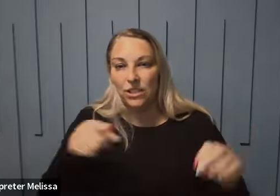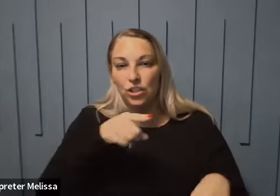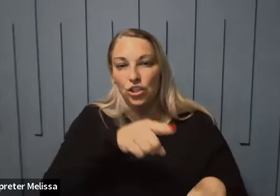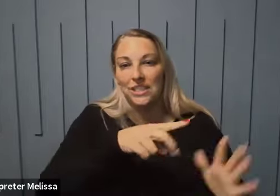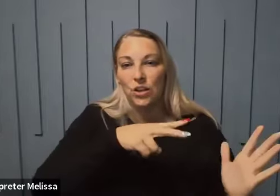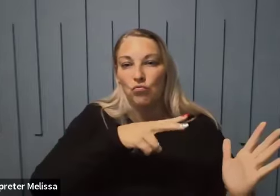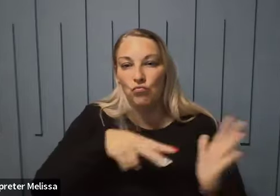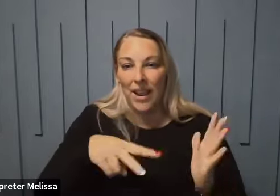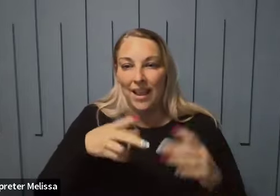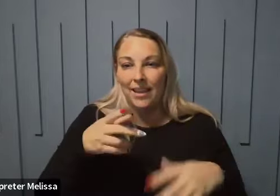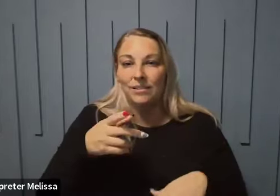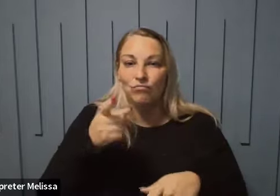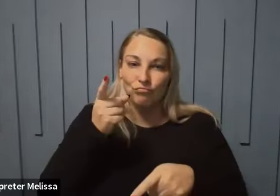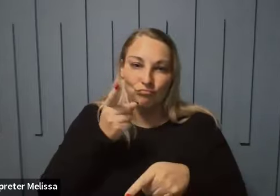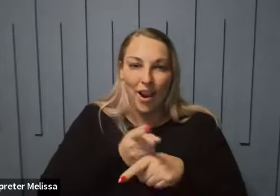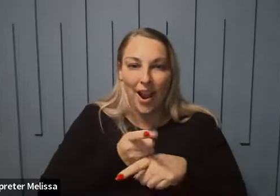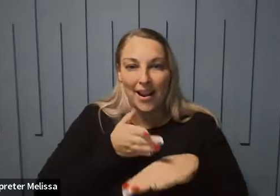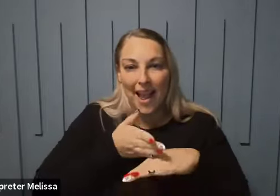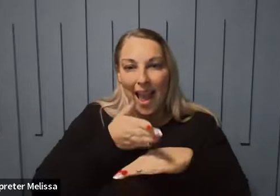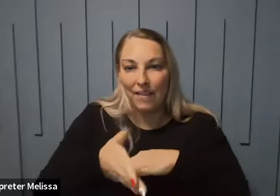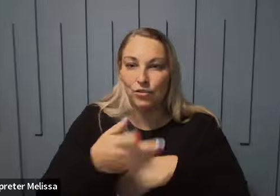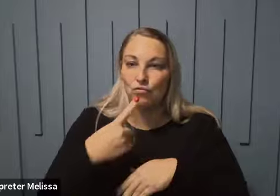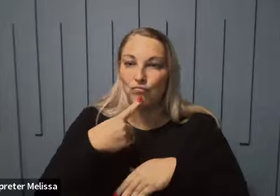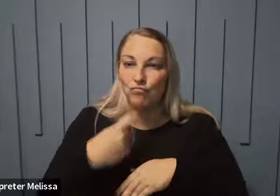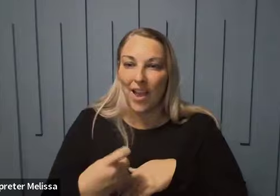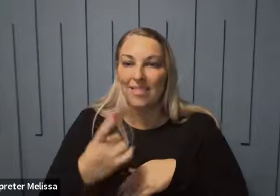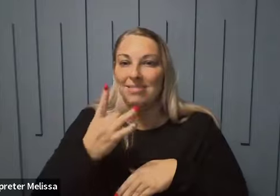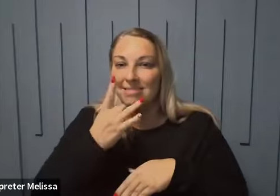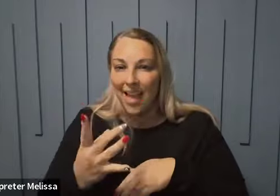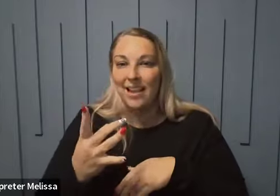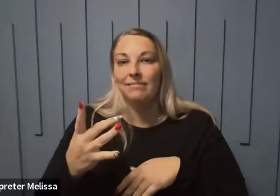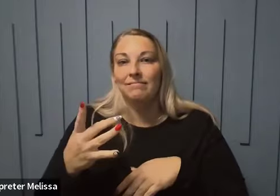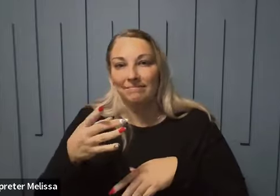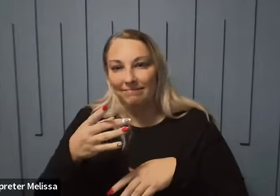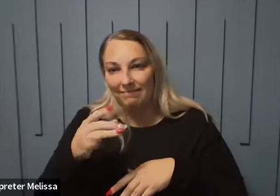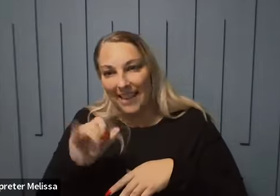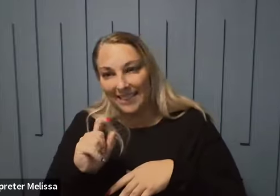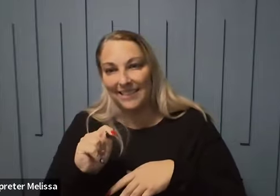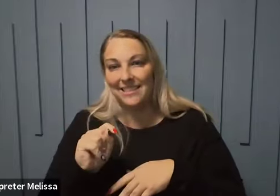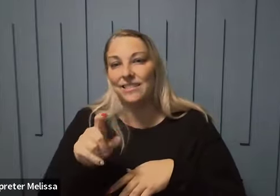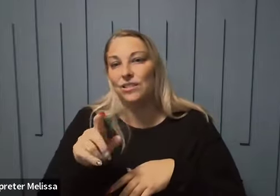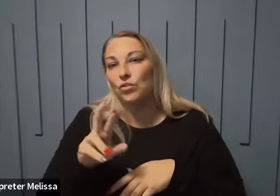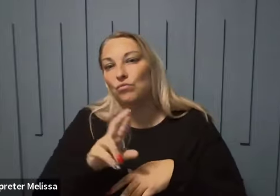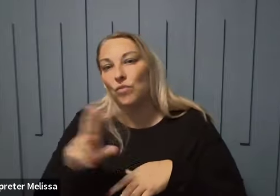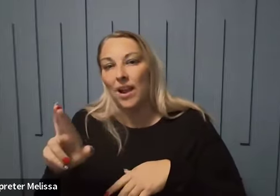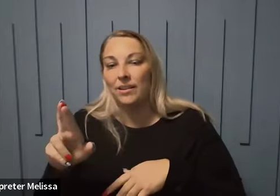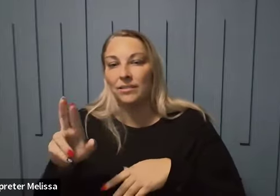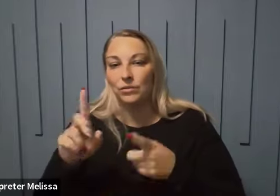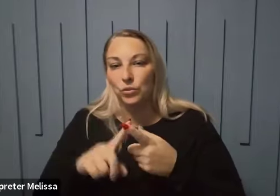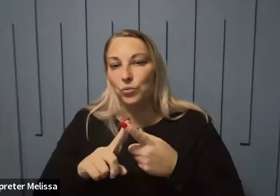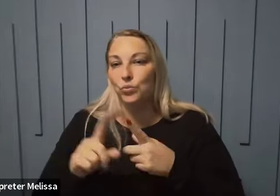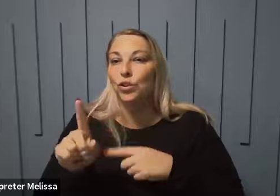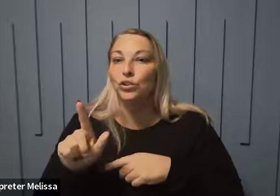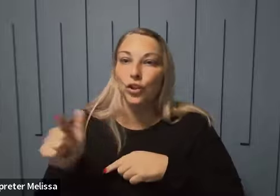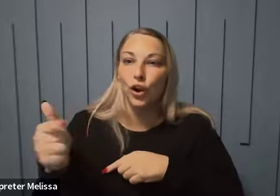after the red light, it's right to turn right. I mean, that's a lot. So there's a lot of different meanings for